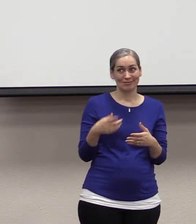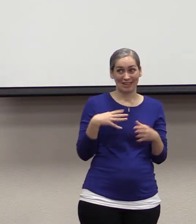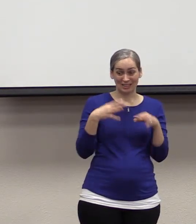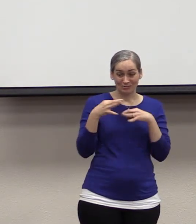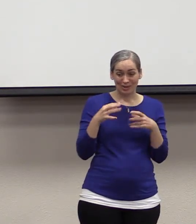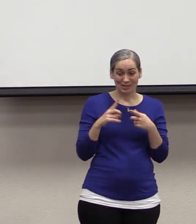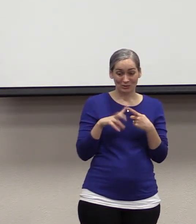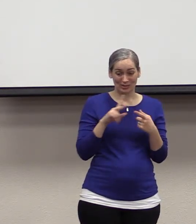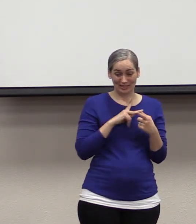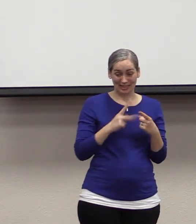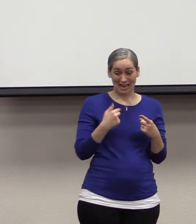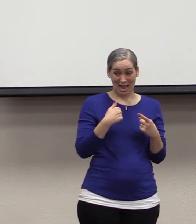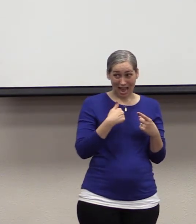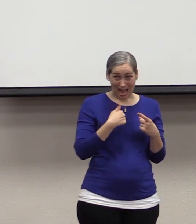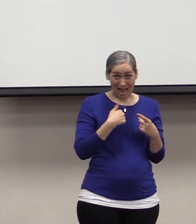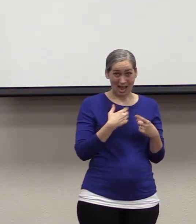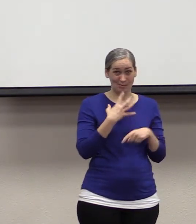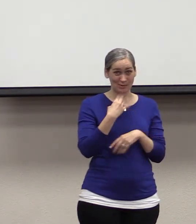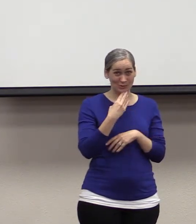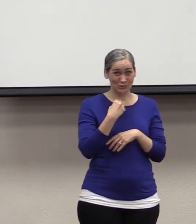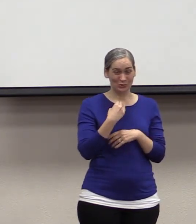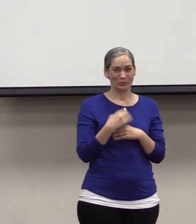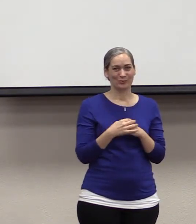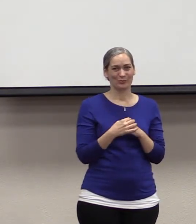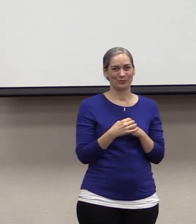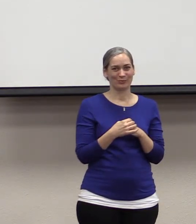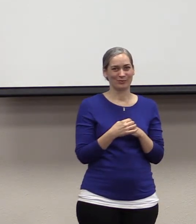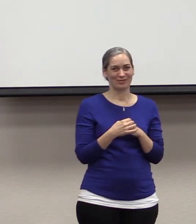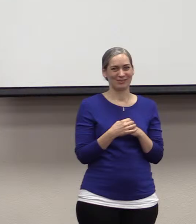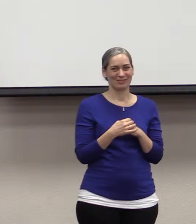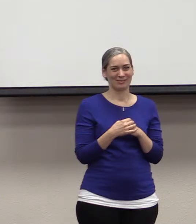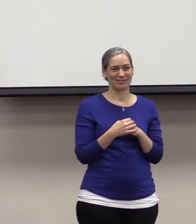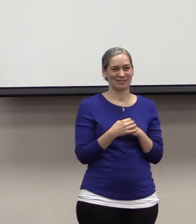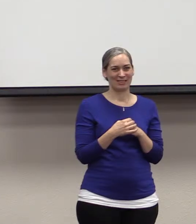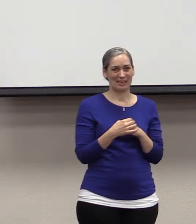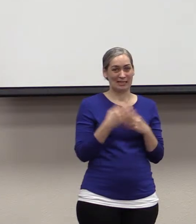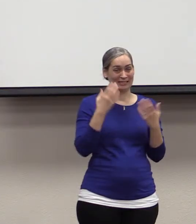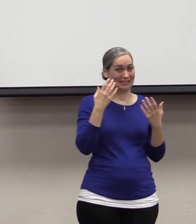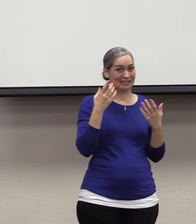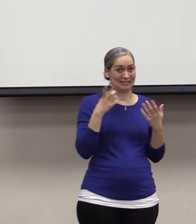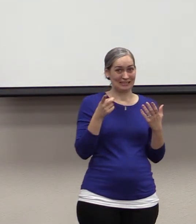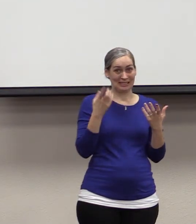Jew for the good of her people, even if it is to her own detriment.